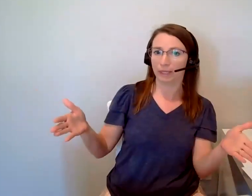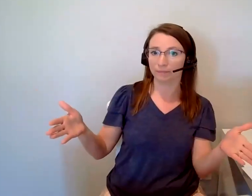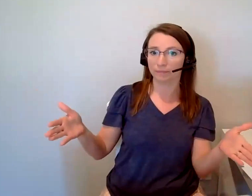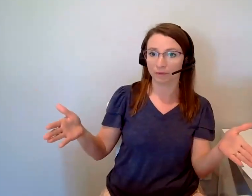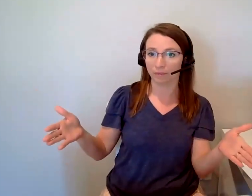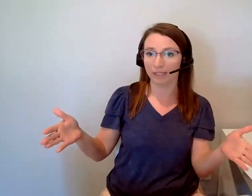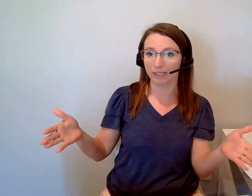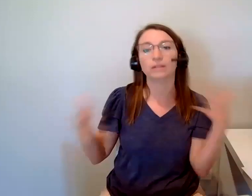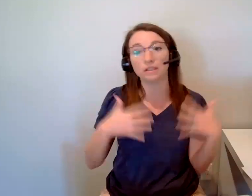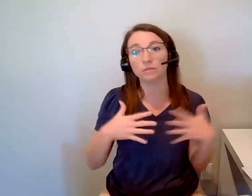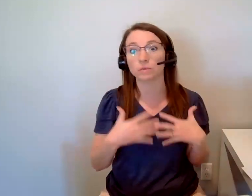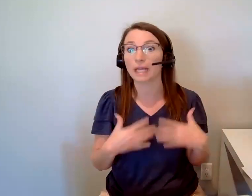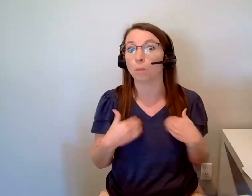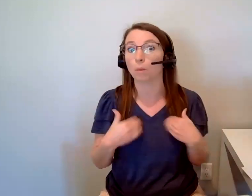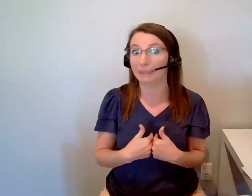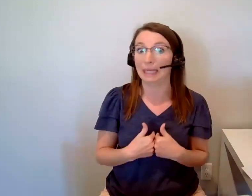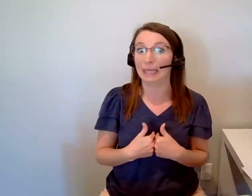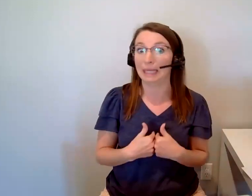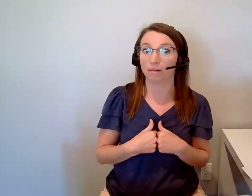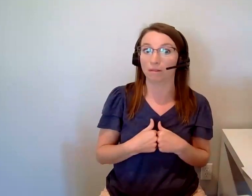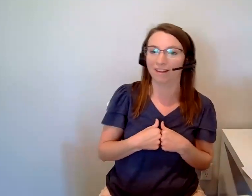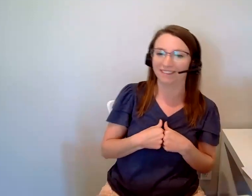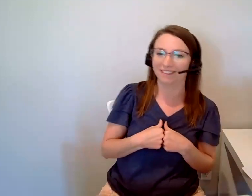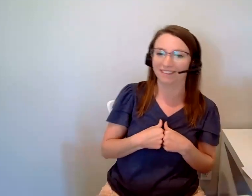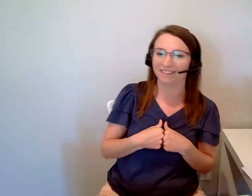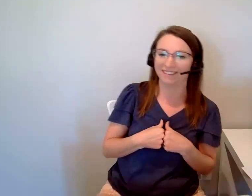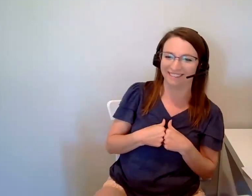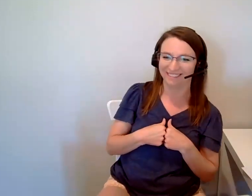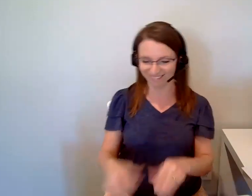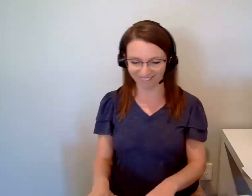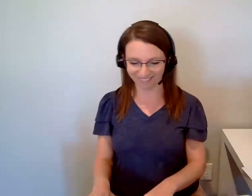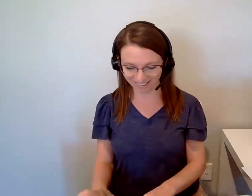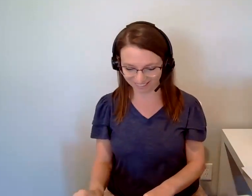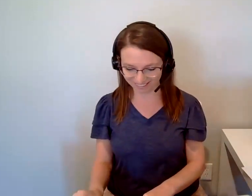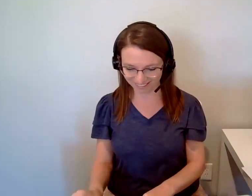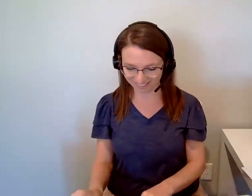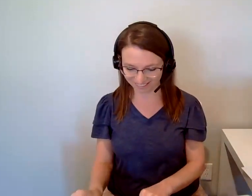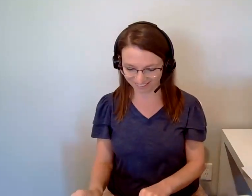of this way. Okay, so it does really help me out a lot. All right.